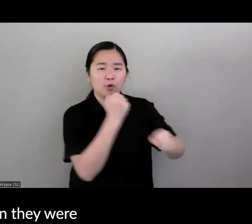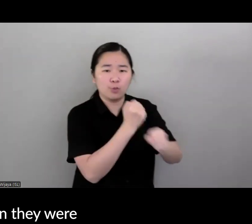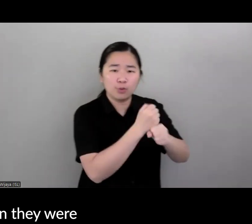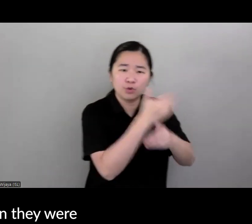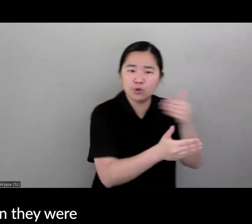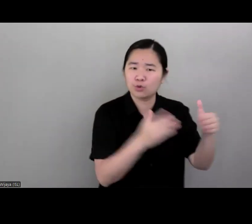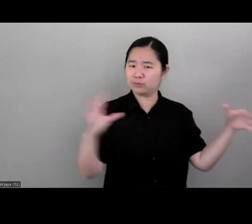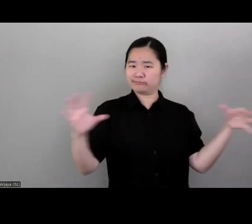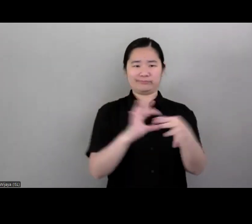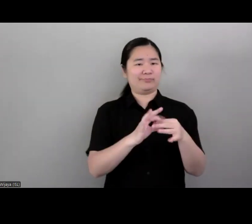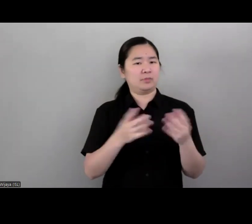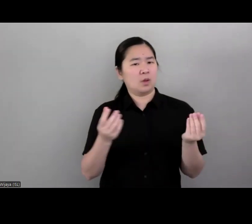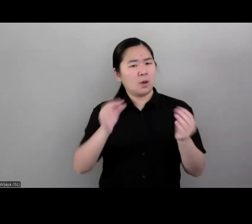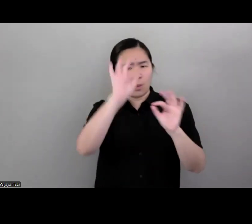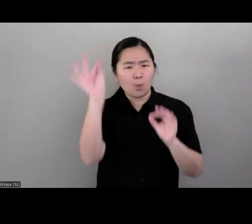case management.